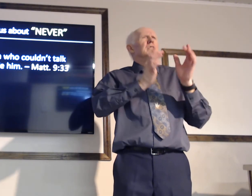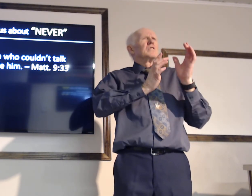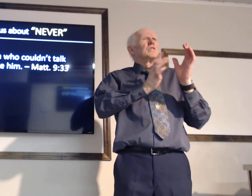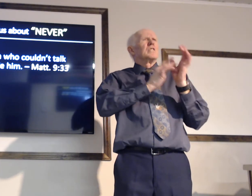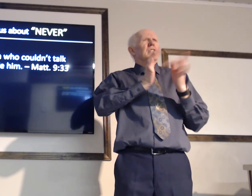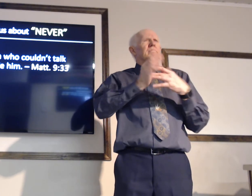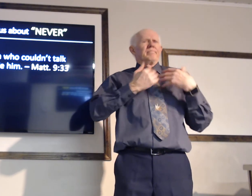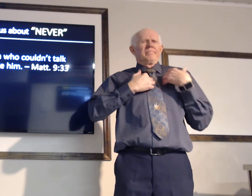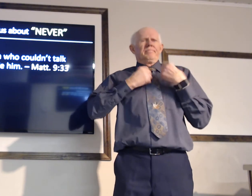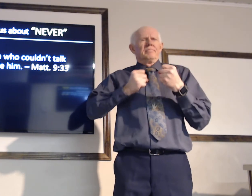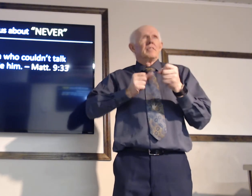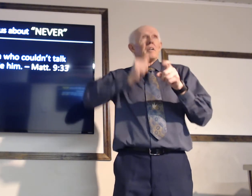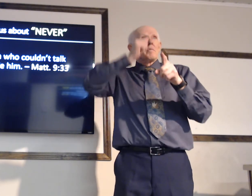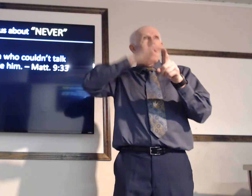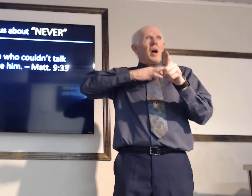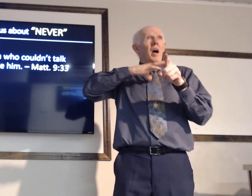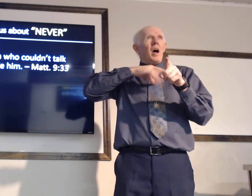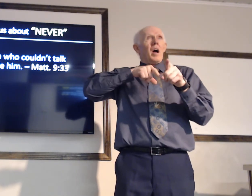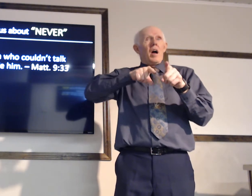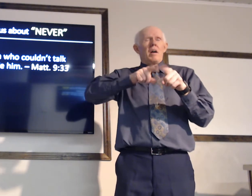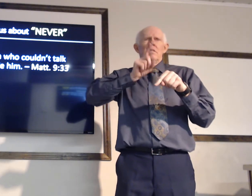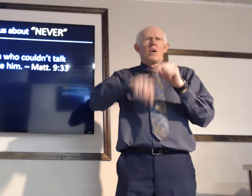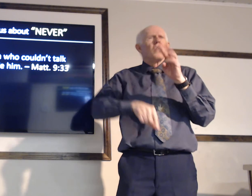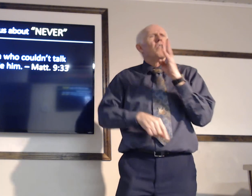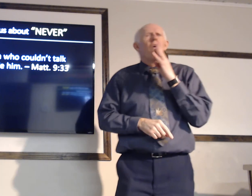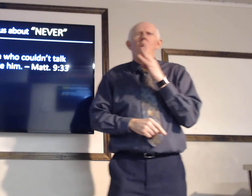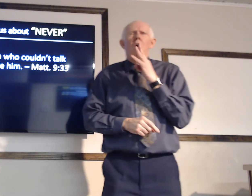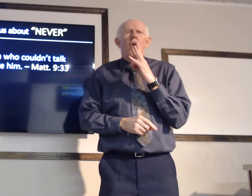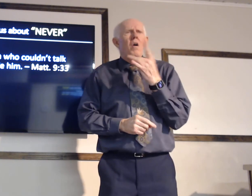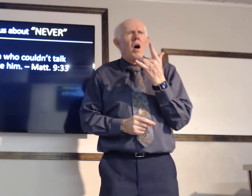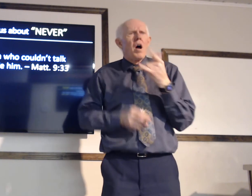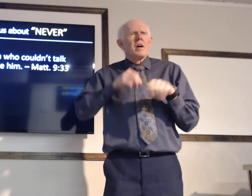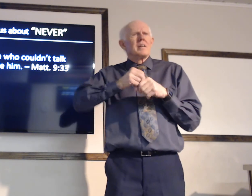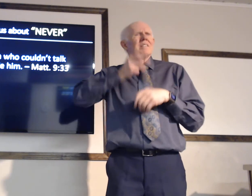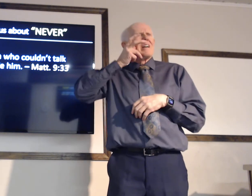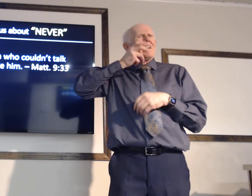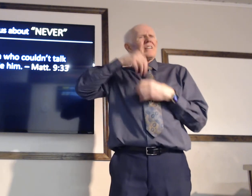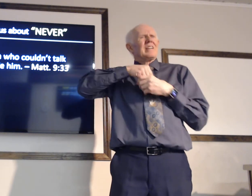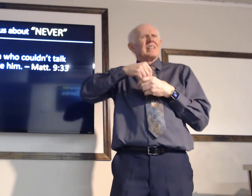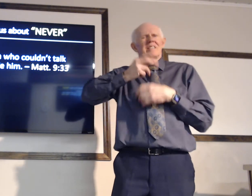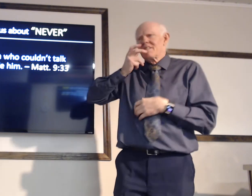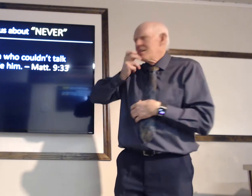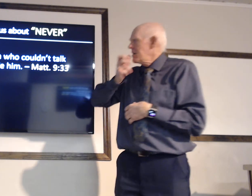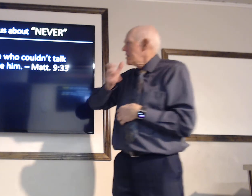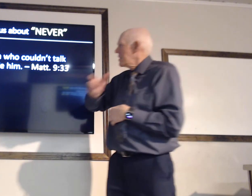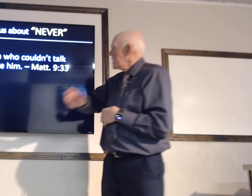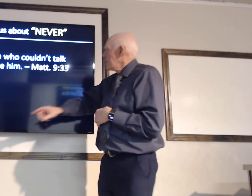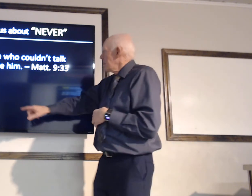One day, Jesus healed a man because he couldn't talk because of demons